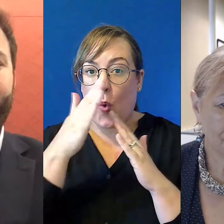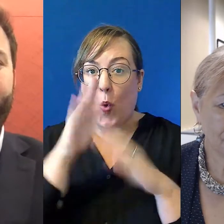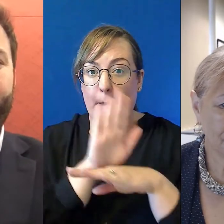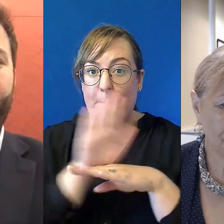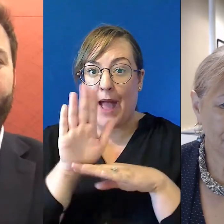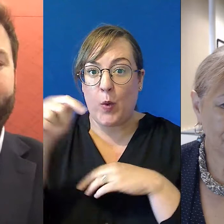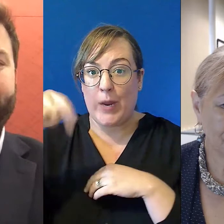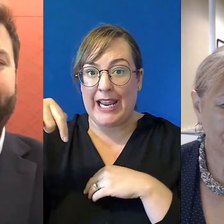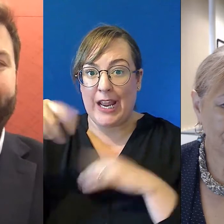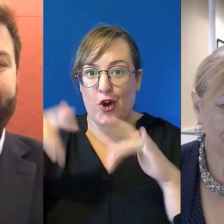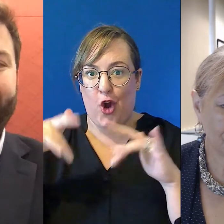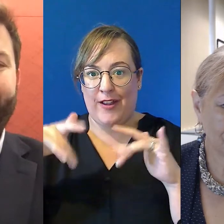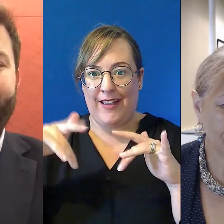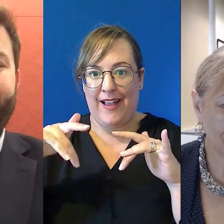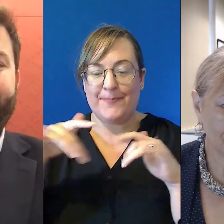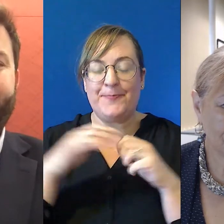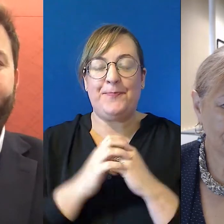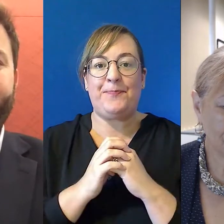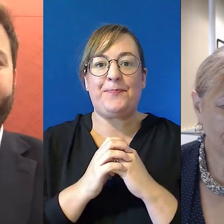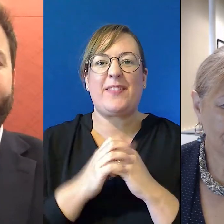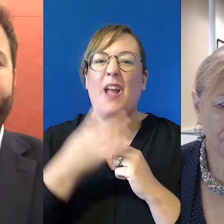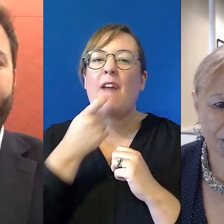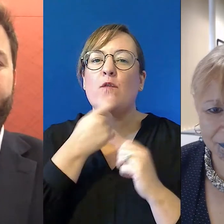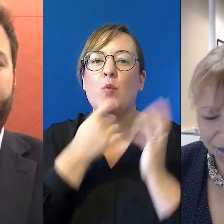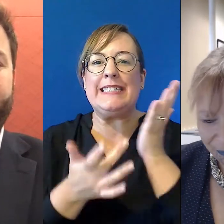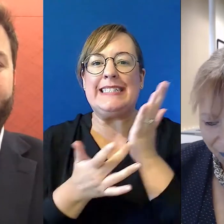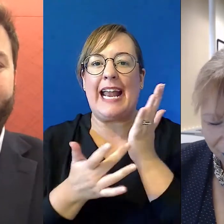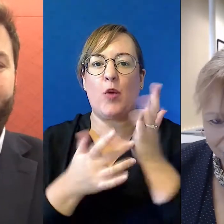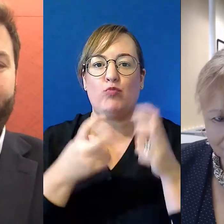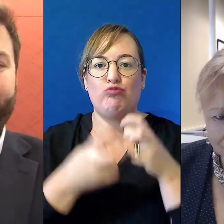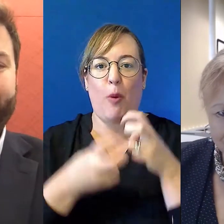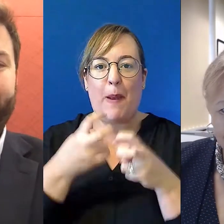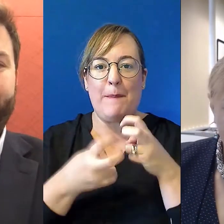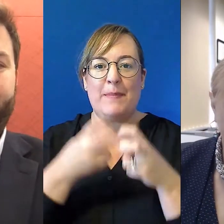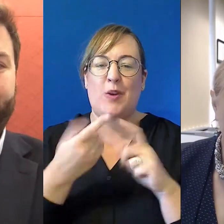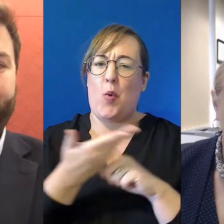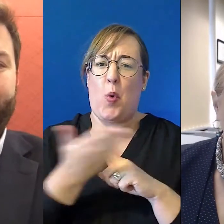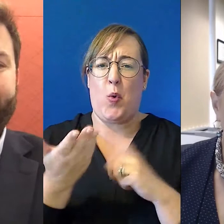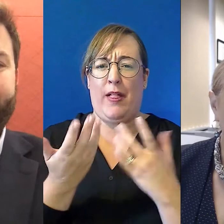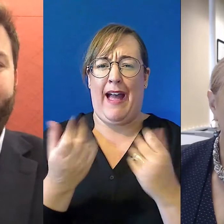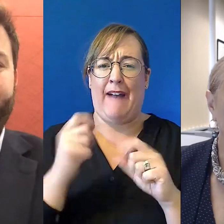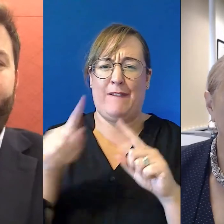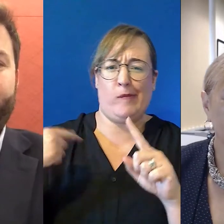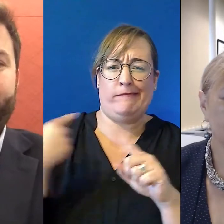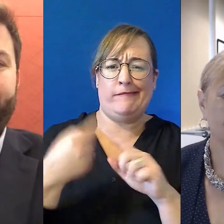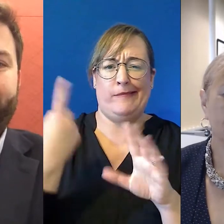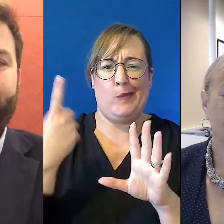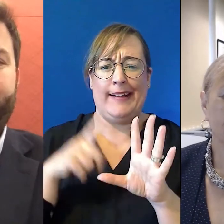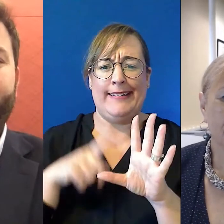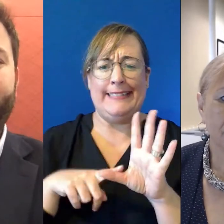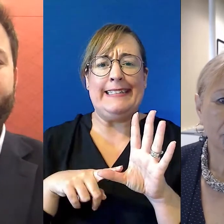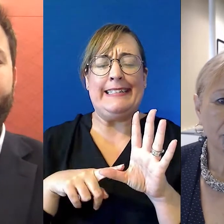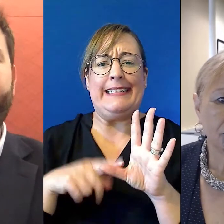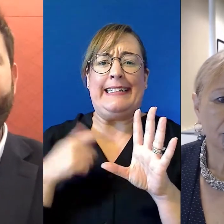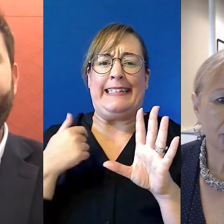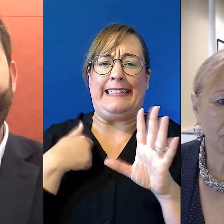us for the moment. The technical difficulties that have been plaguing all of us over the past year, unfortunately